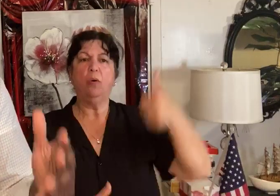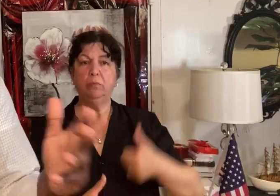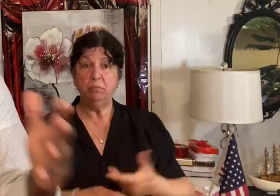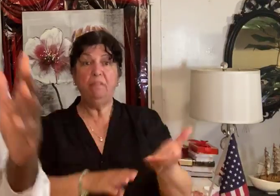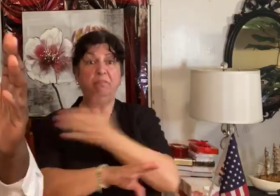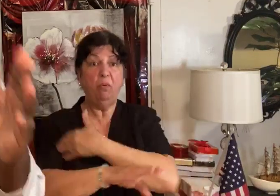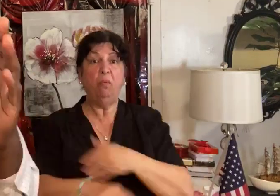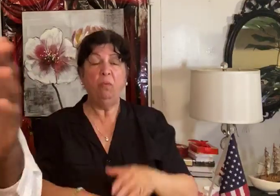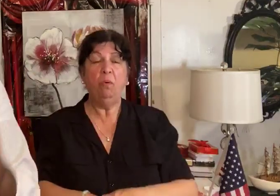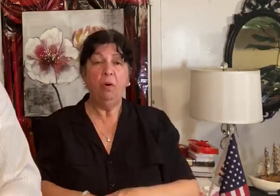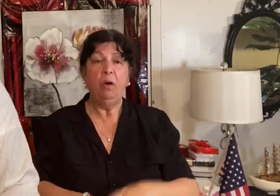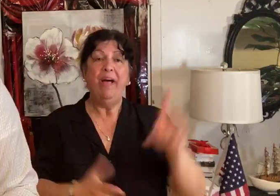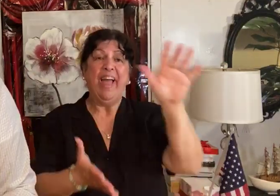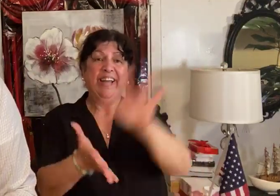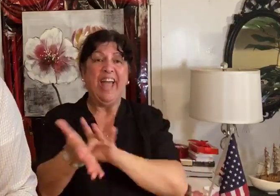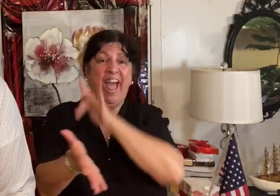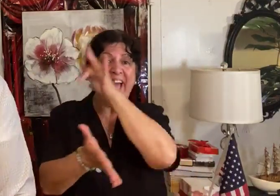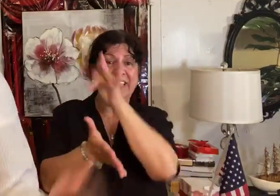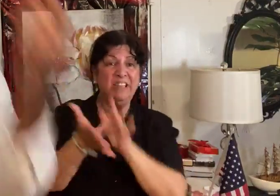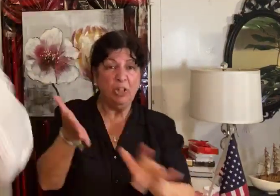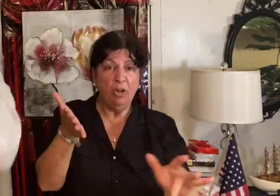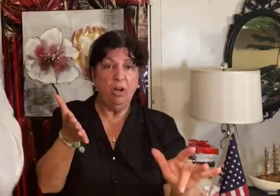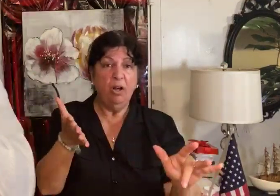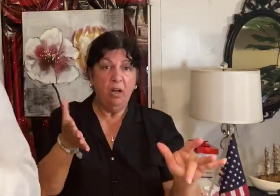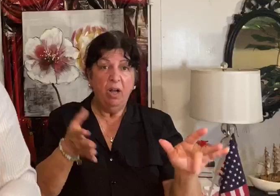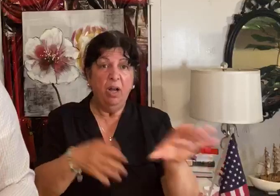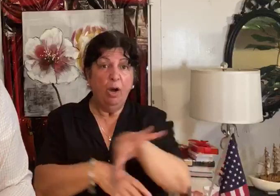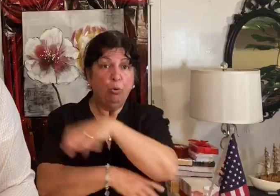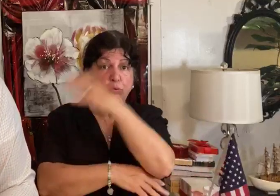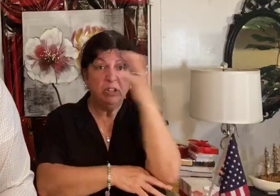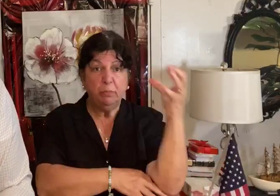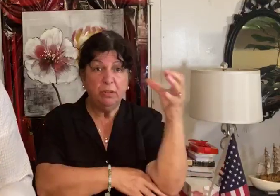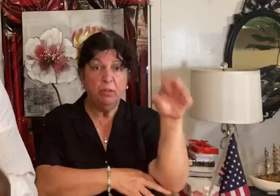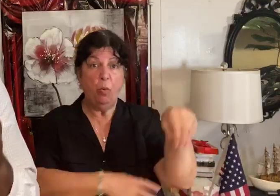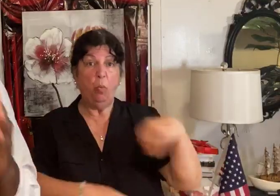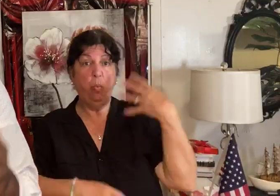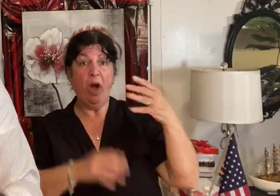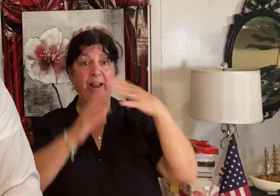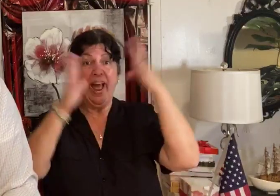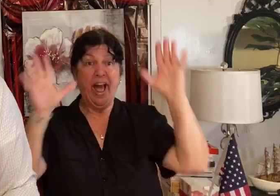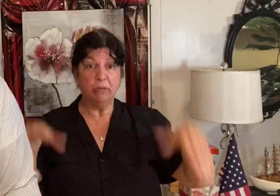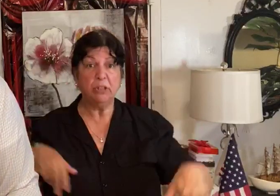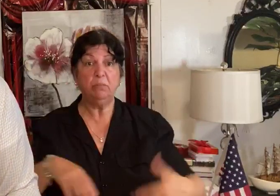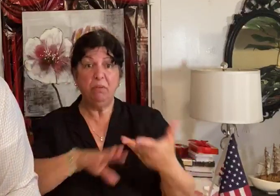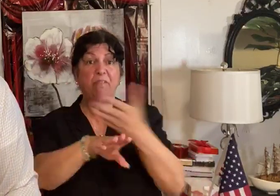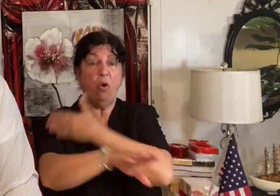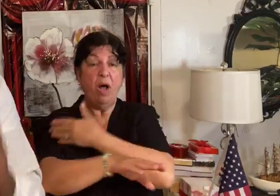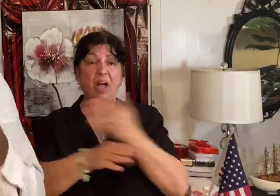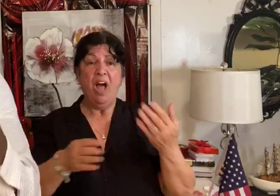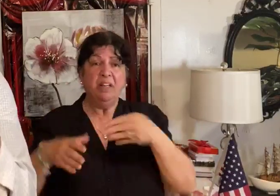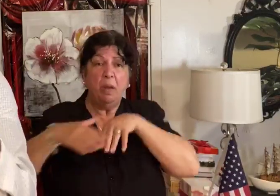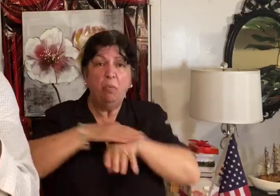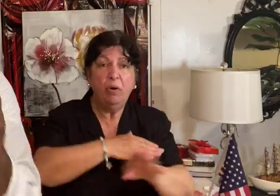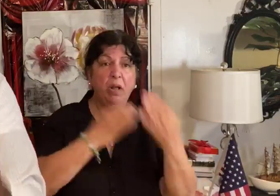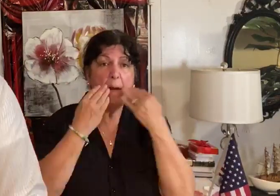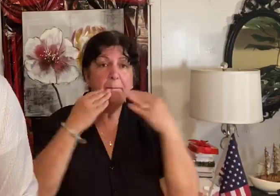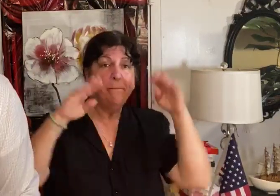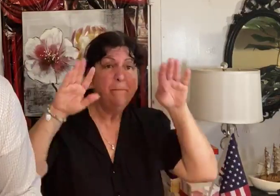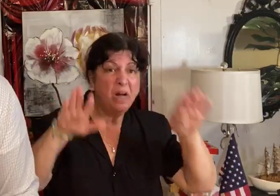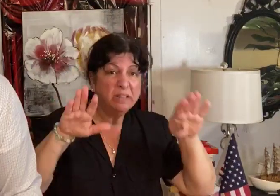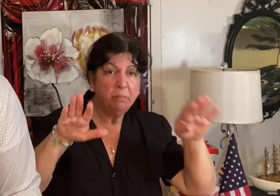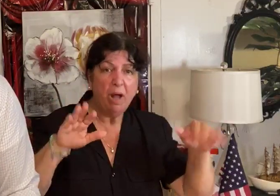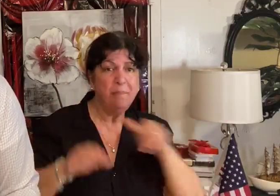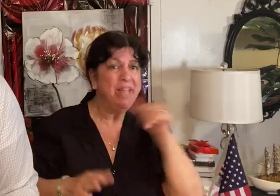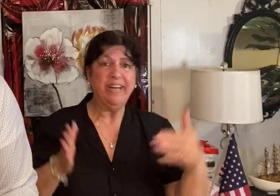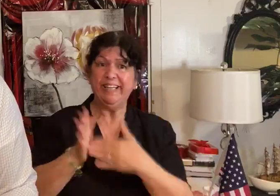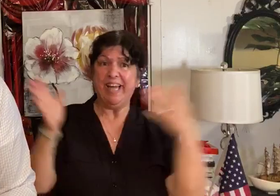but they canceled Christmas in the White House in the previous administration and brought in Muslim prayers. I'm not against Muslim